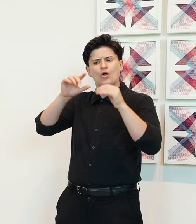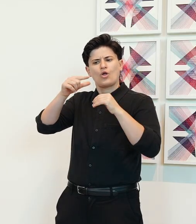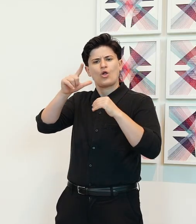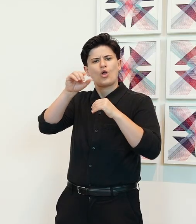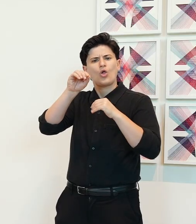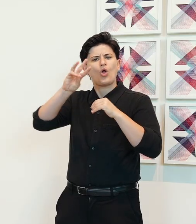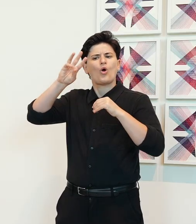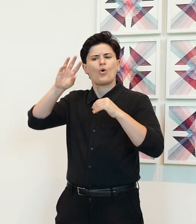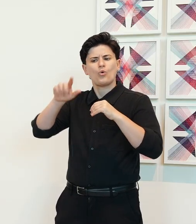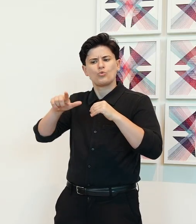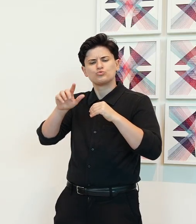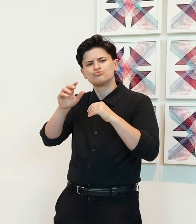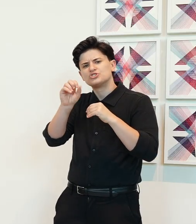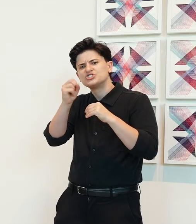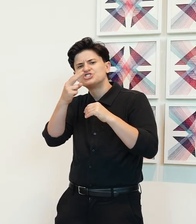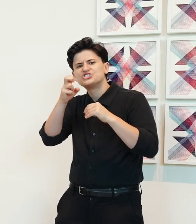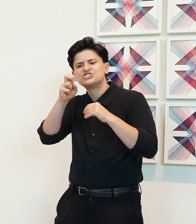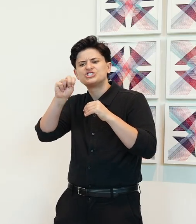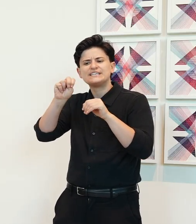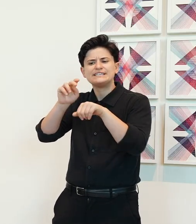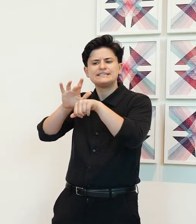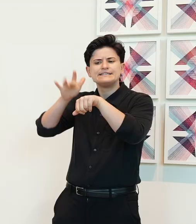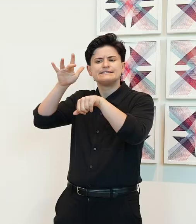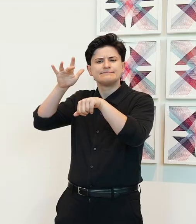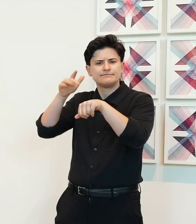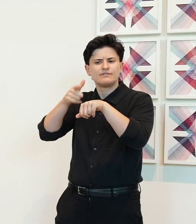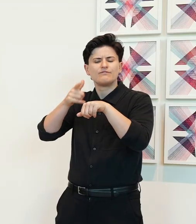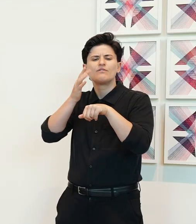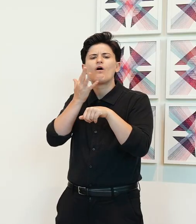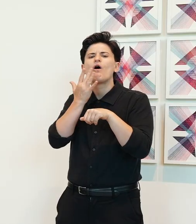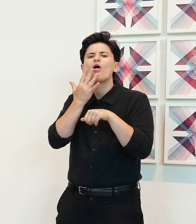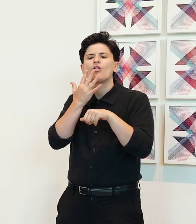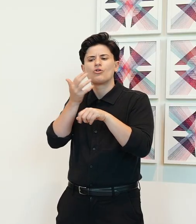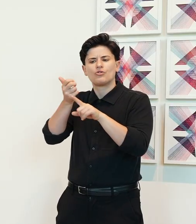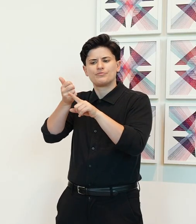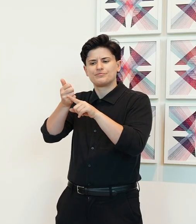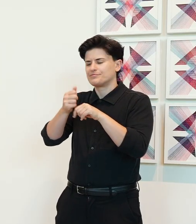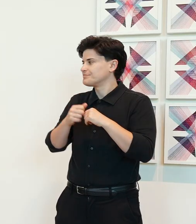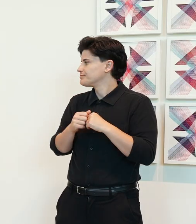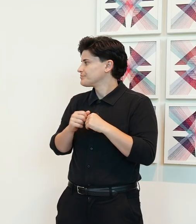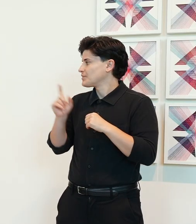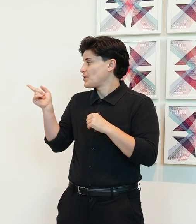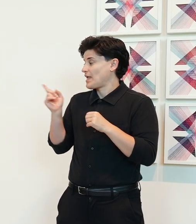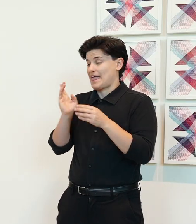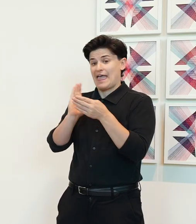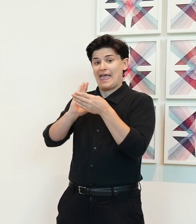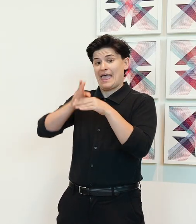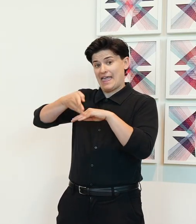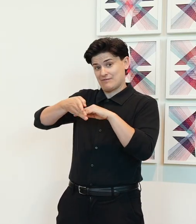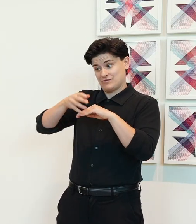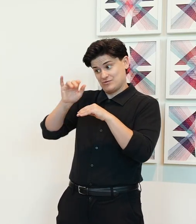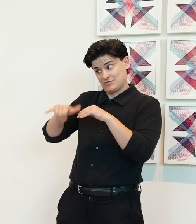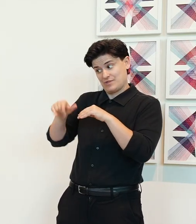the sheens of the colors. So after this one,